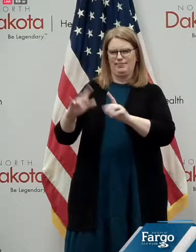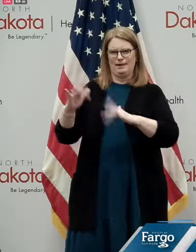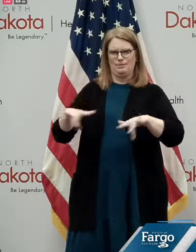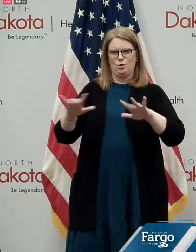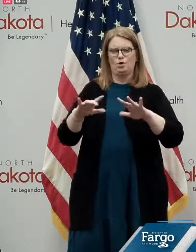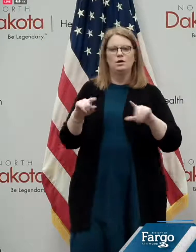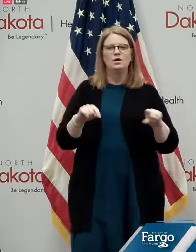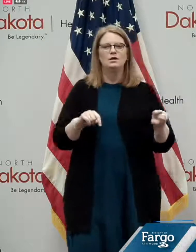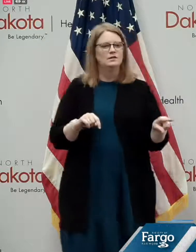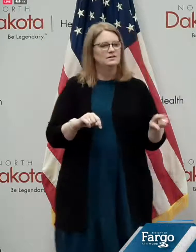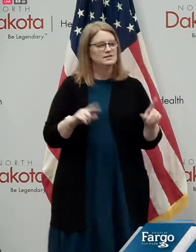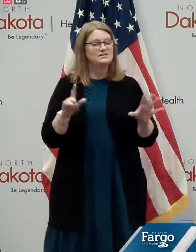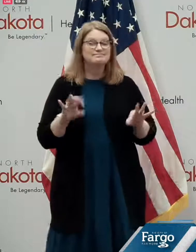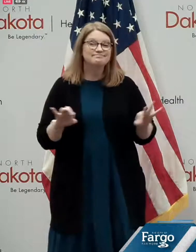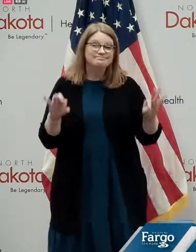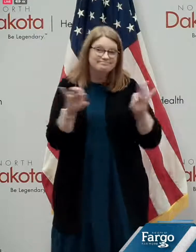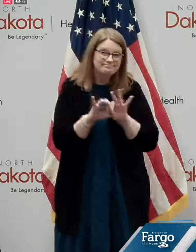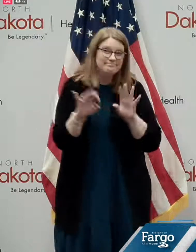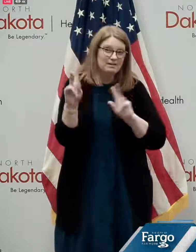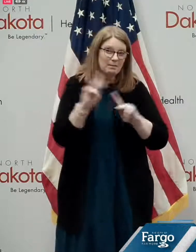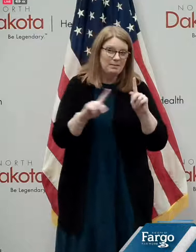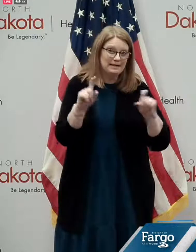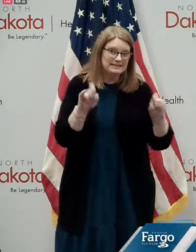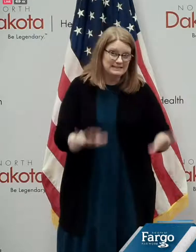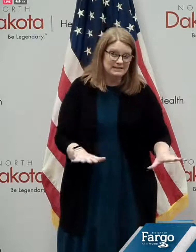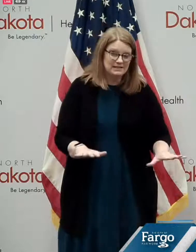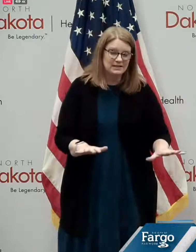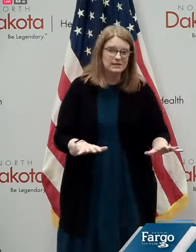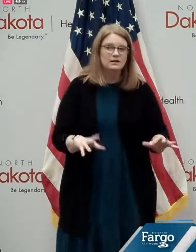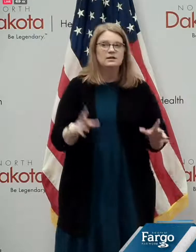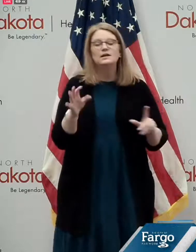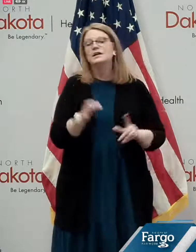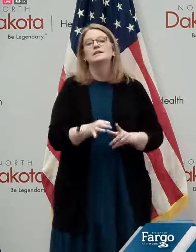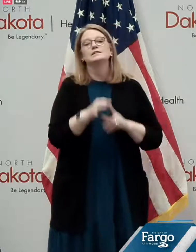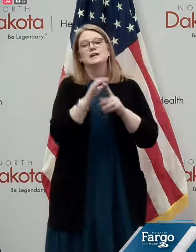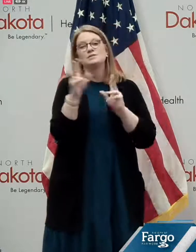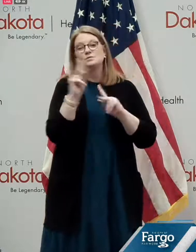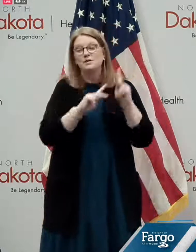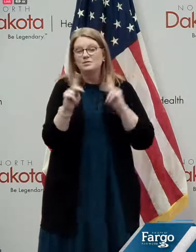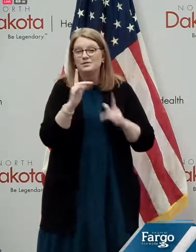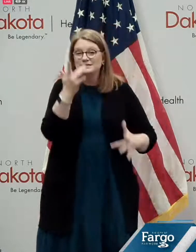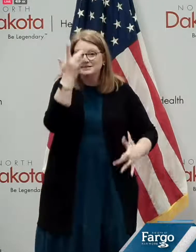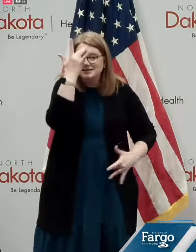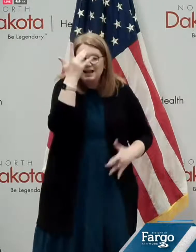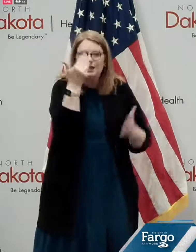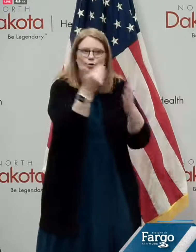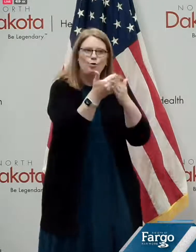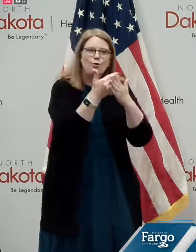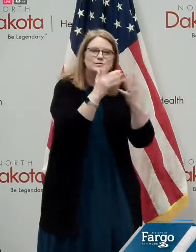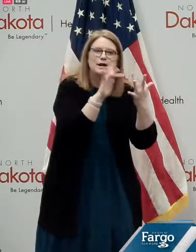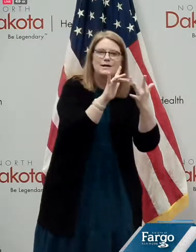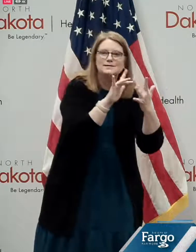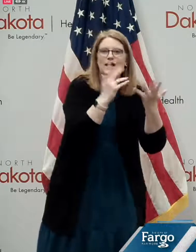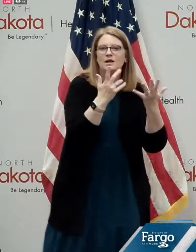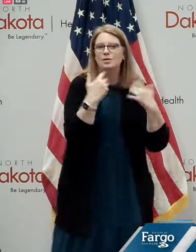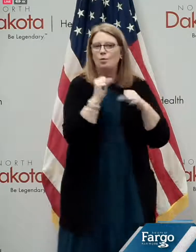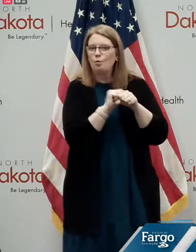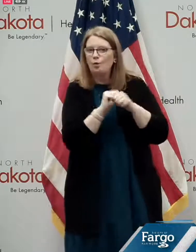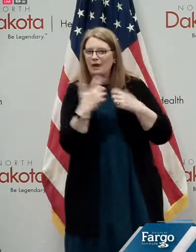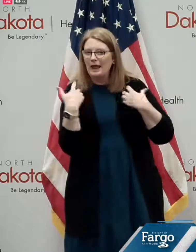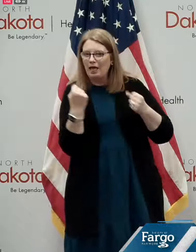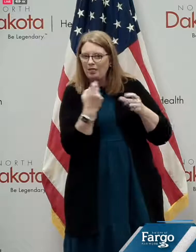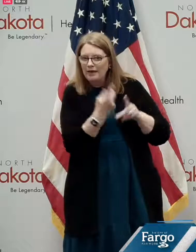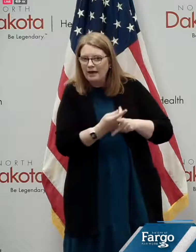So it's critical that people get tested, and especially people who are sick, who have close contact, if you're working in healthcare. And so again,